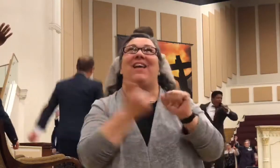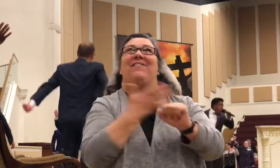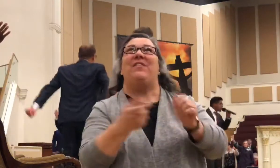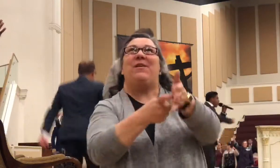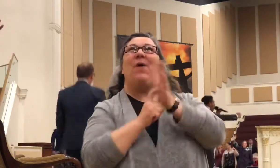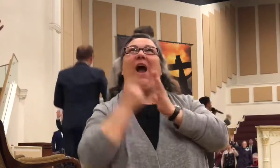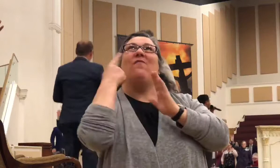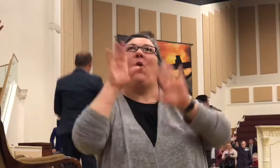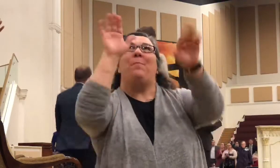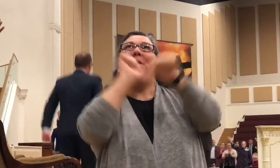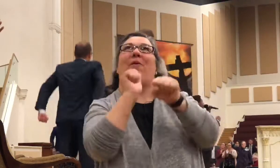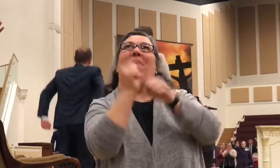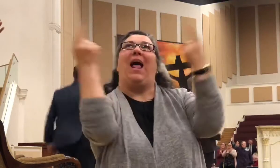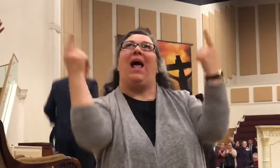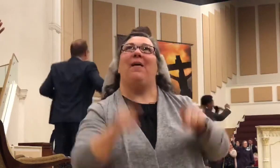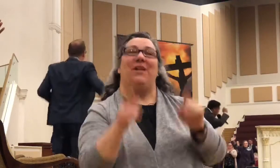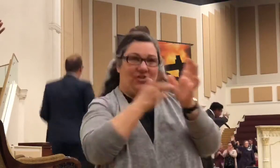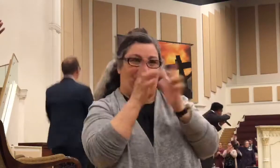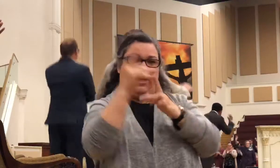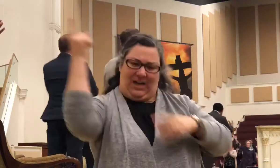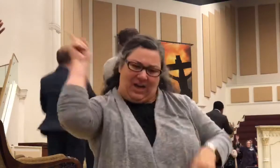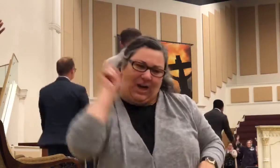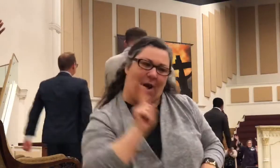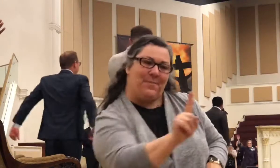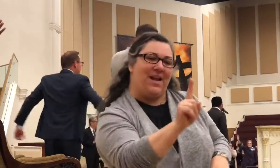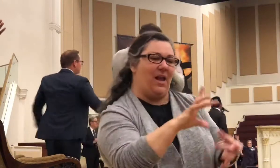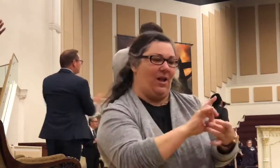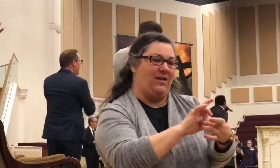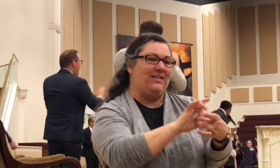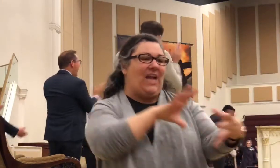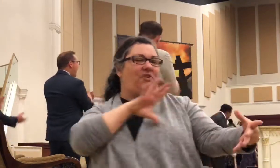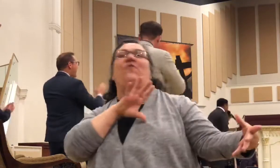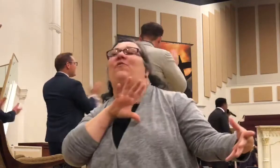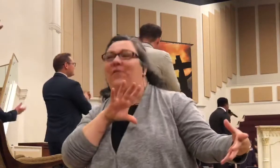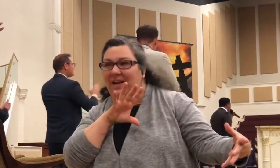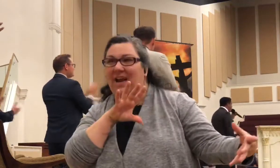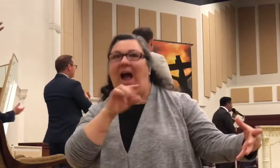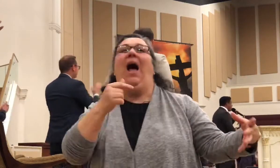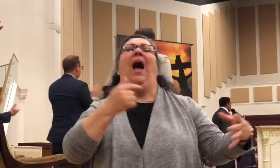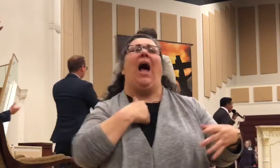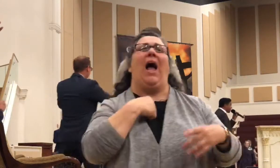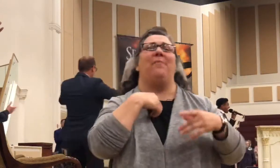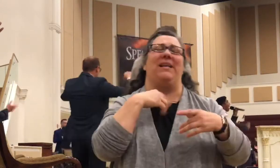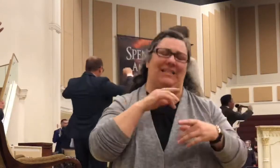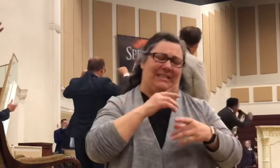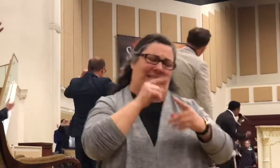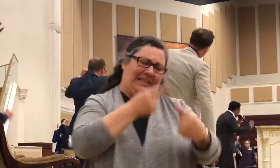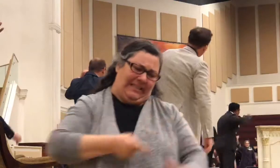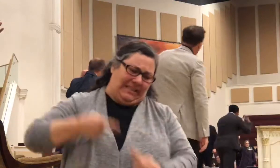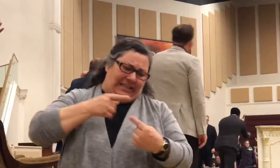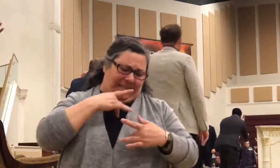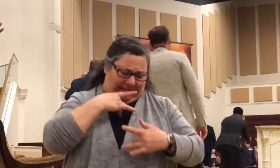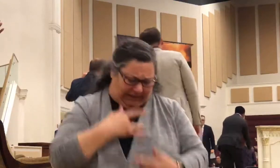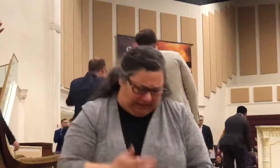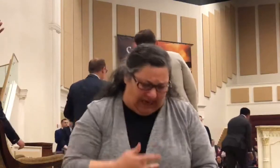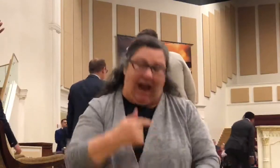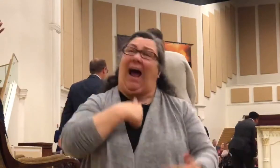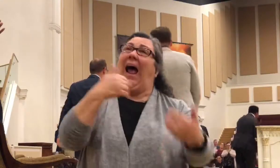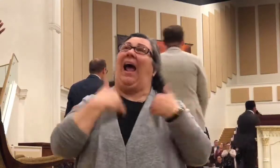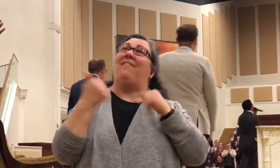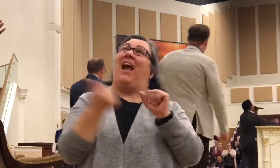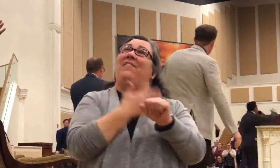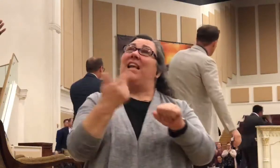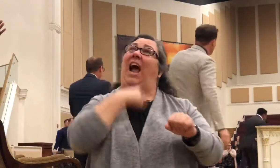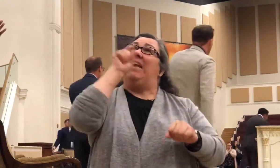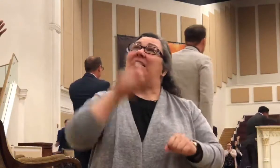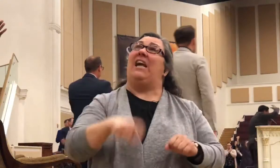for Jesus to walk in the building and to set me free. Because I've been dealing with depression, I've got all the right